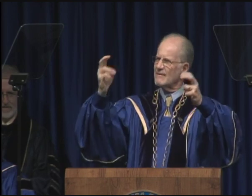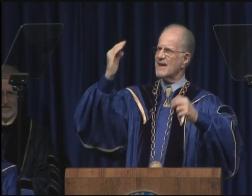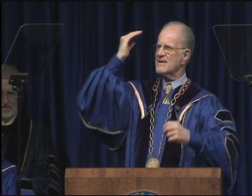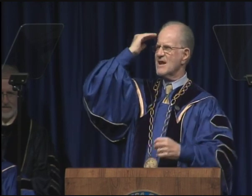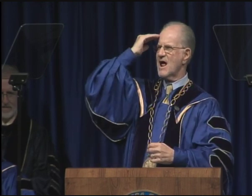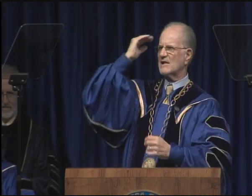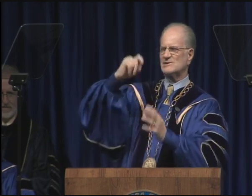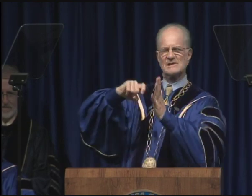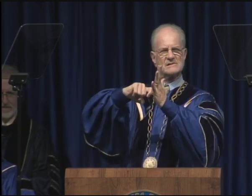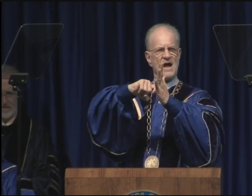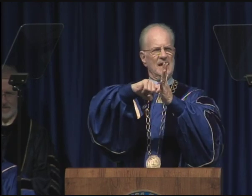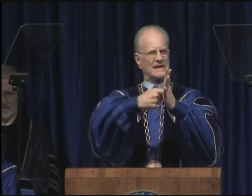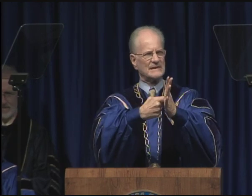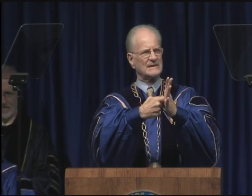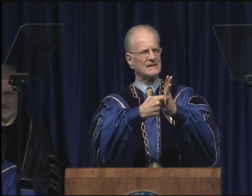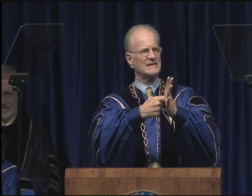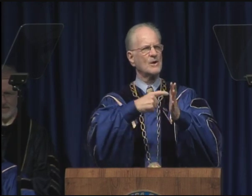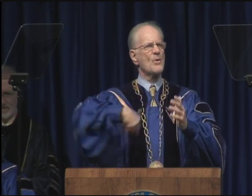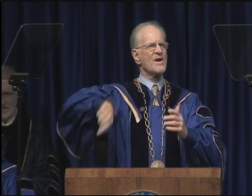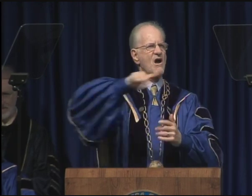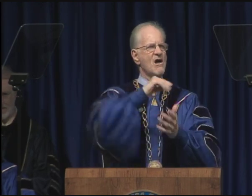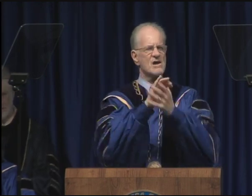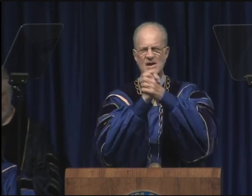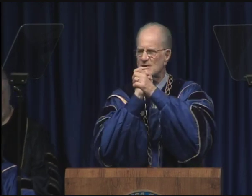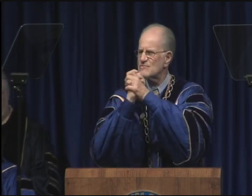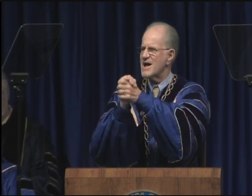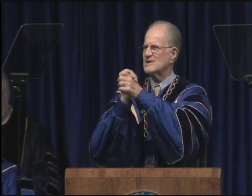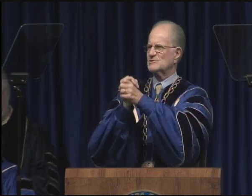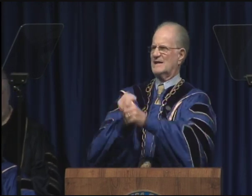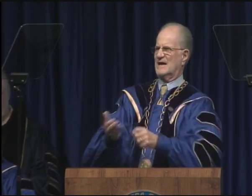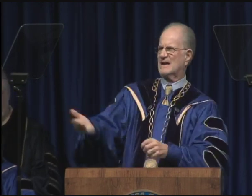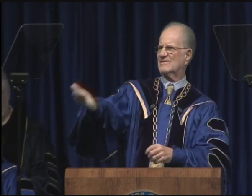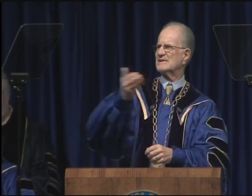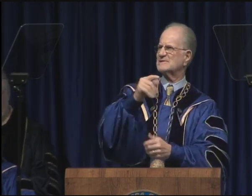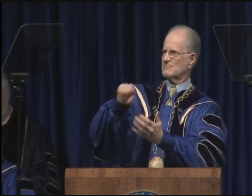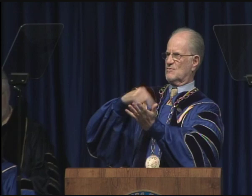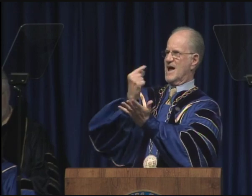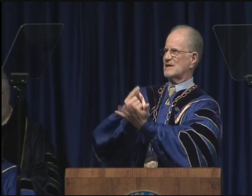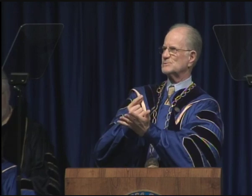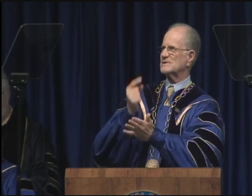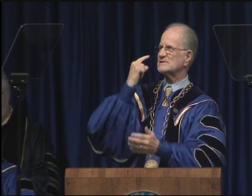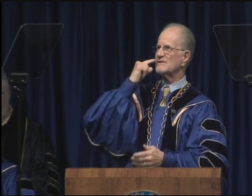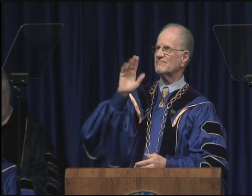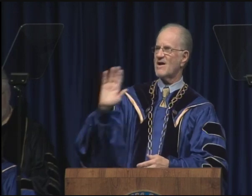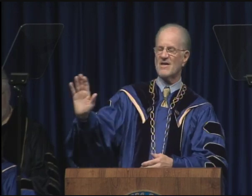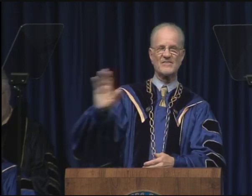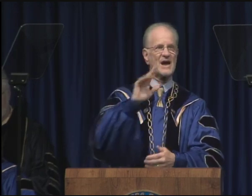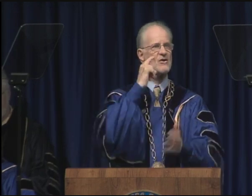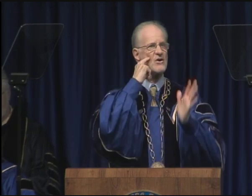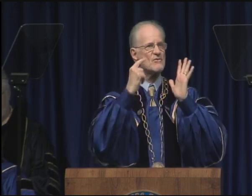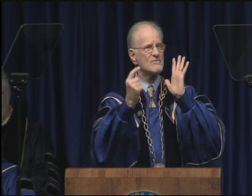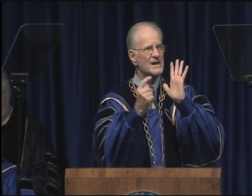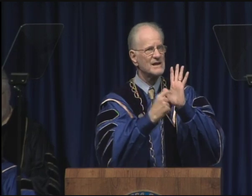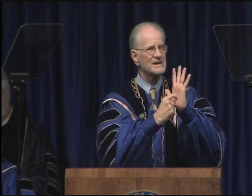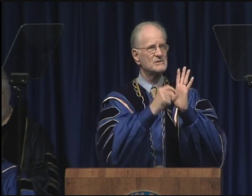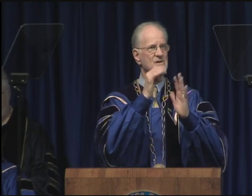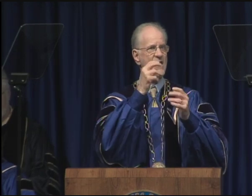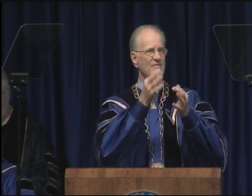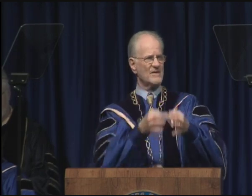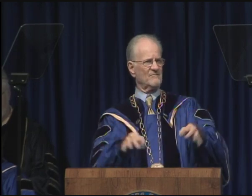In an era in which knowledge is key, we all congratulate these graduates for their recognition of the value of a